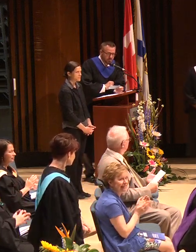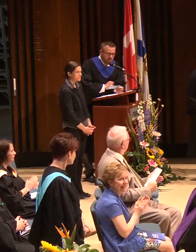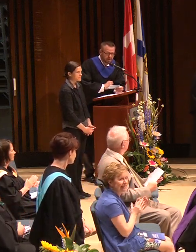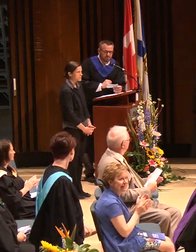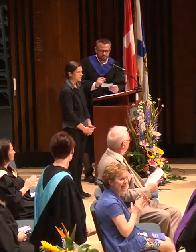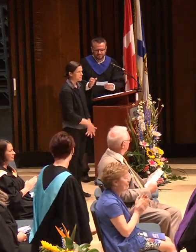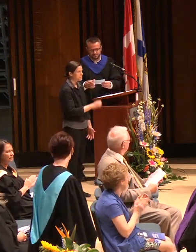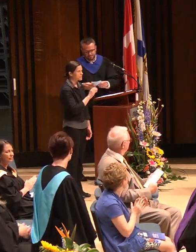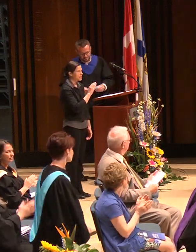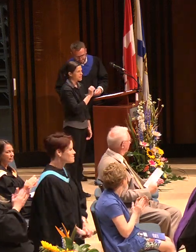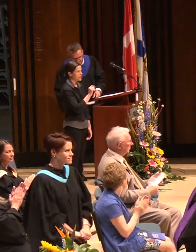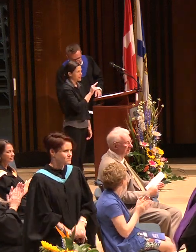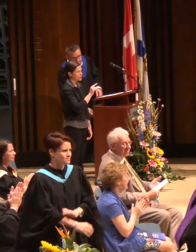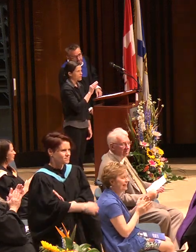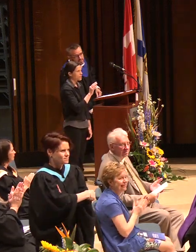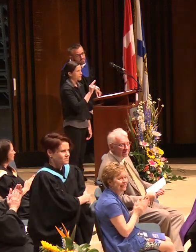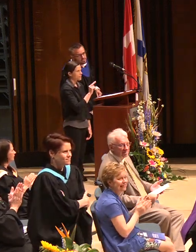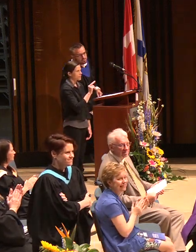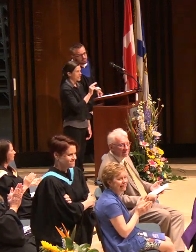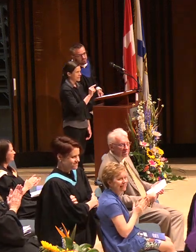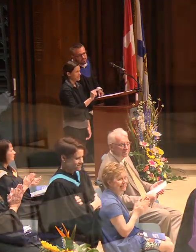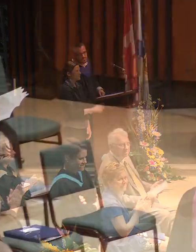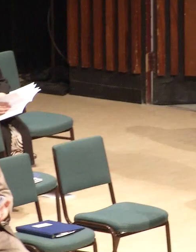Emmanuel Simmons.